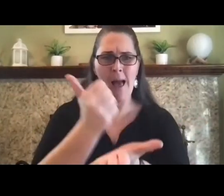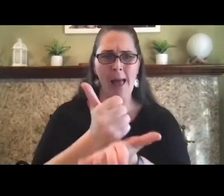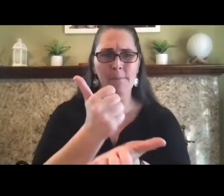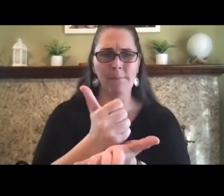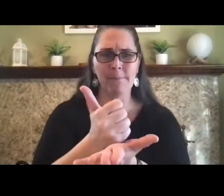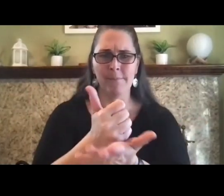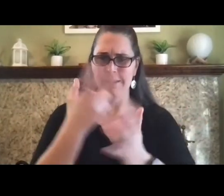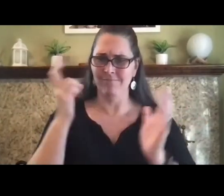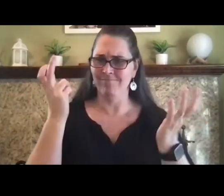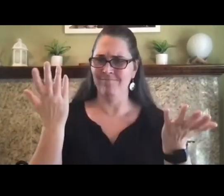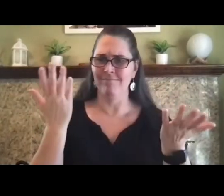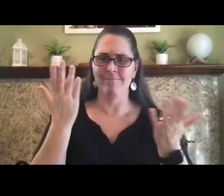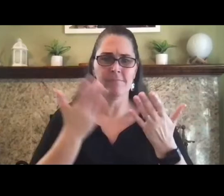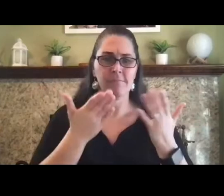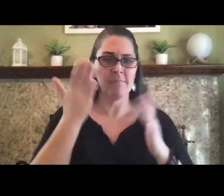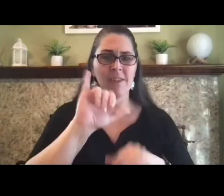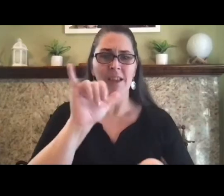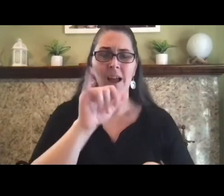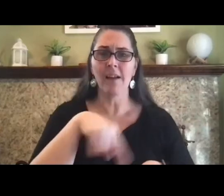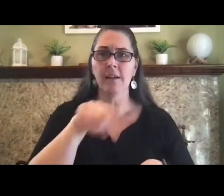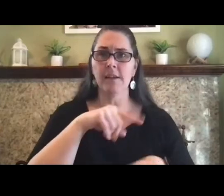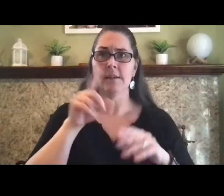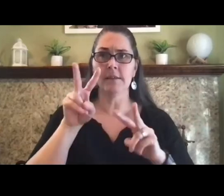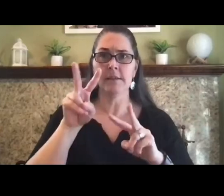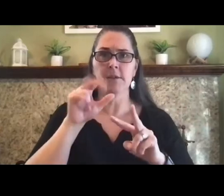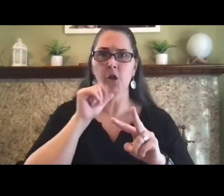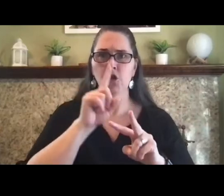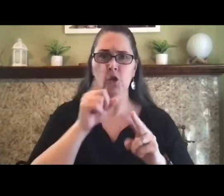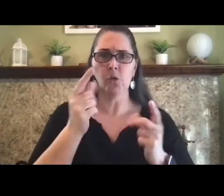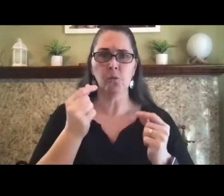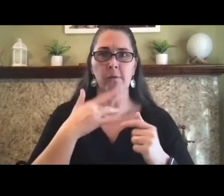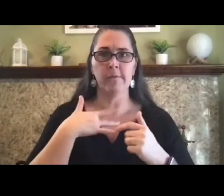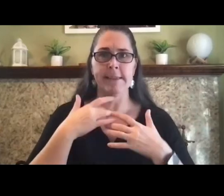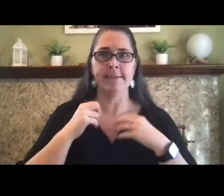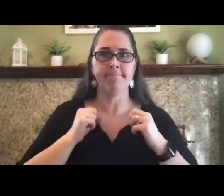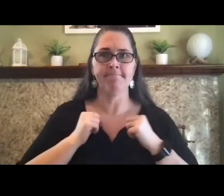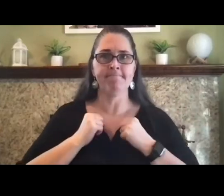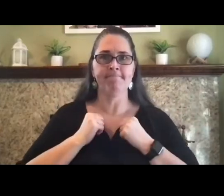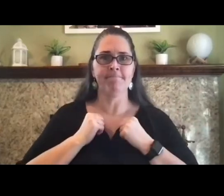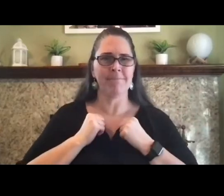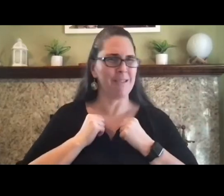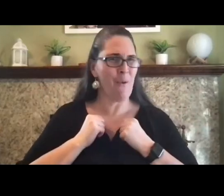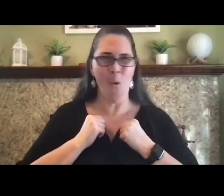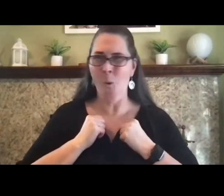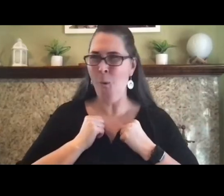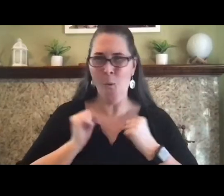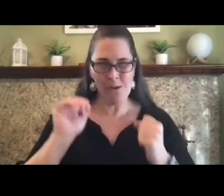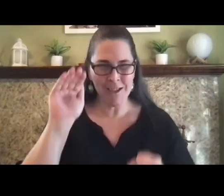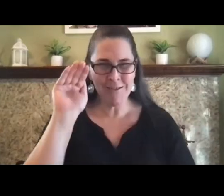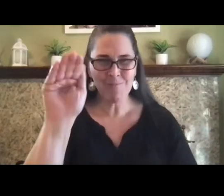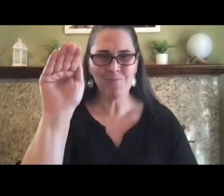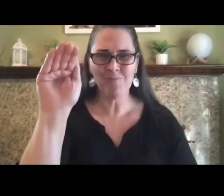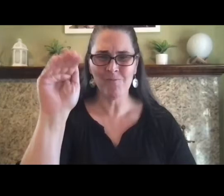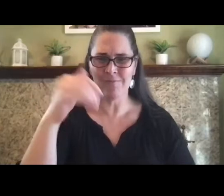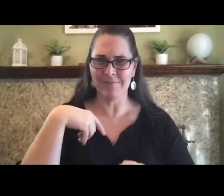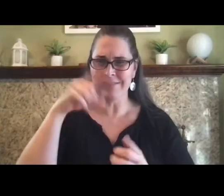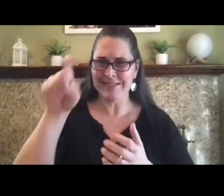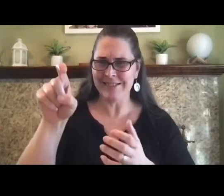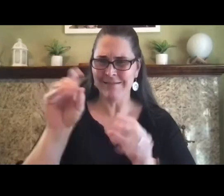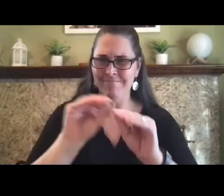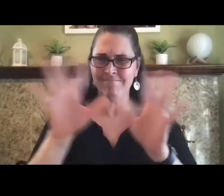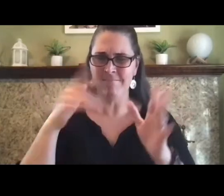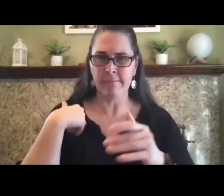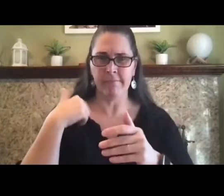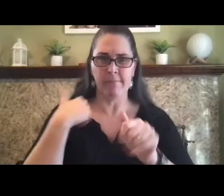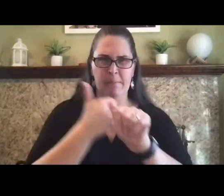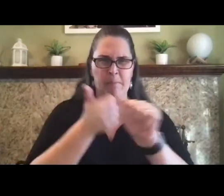in asking for help. They may look at you with uncertainty on how to ask and end up holding back. This is not helpful.